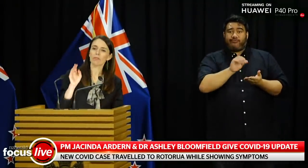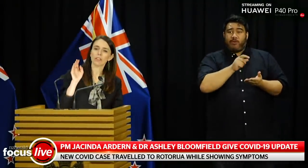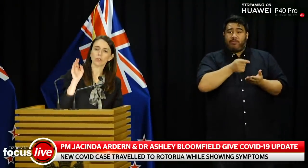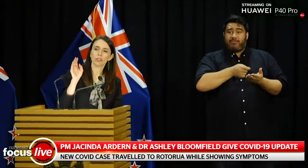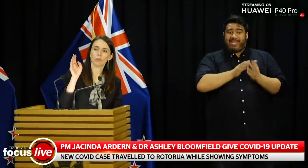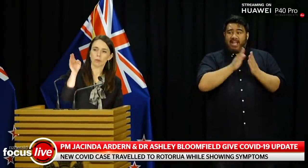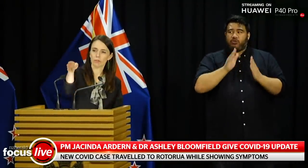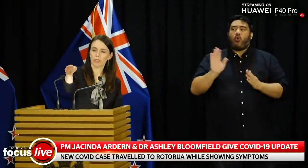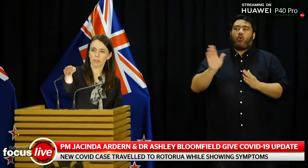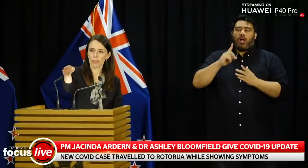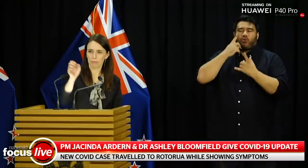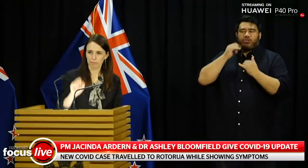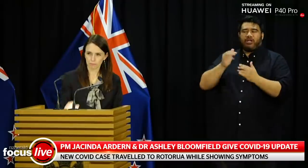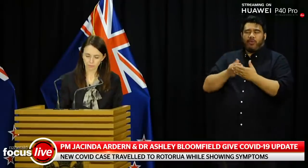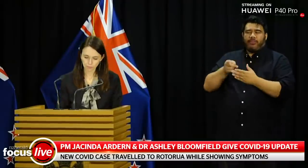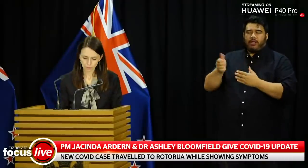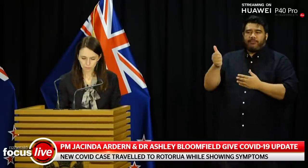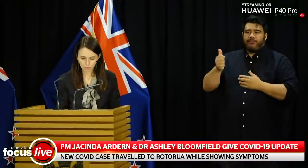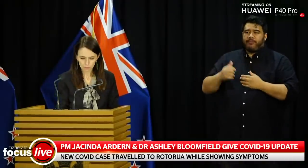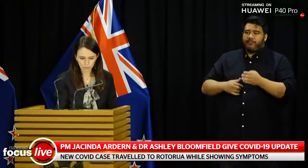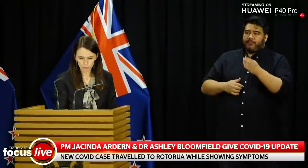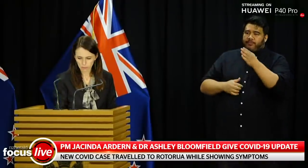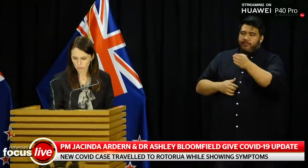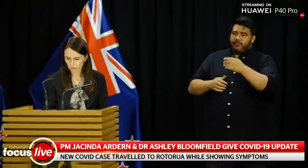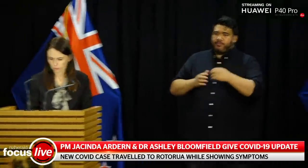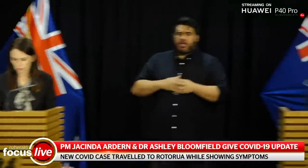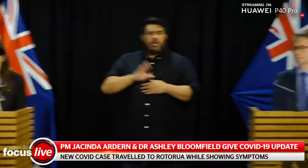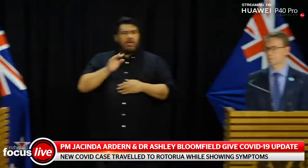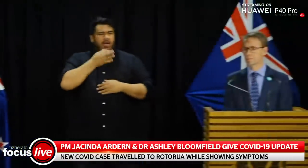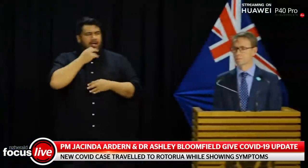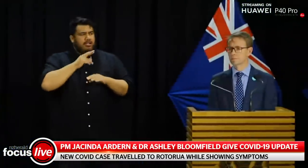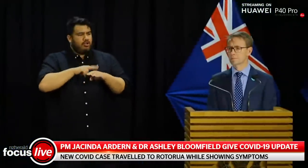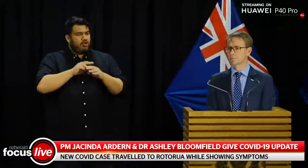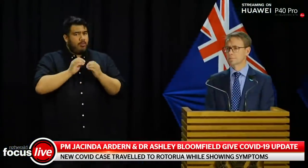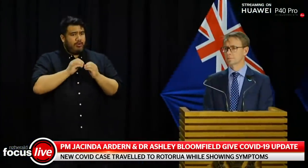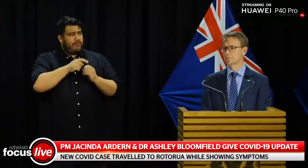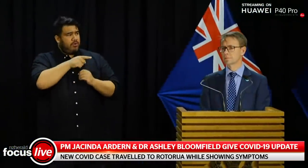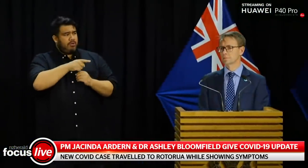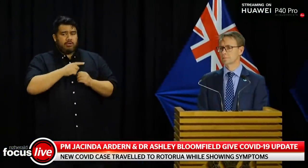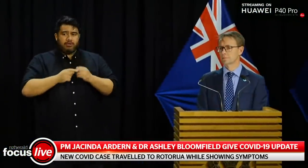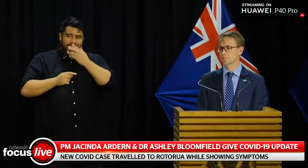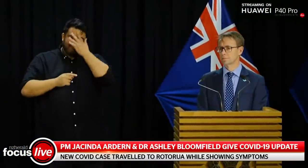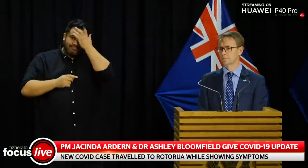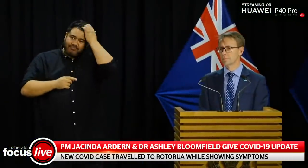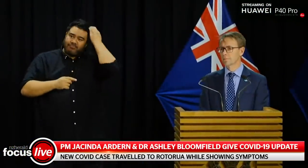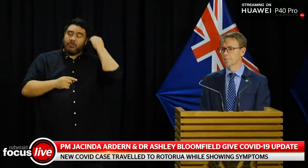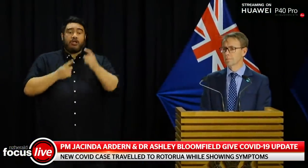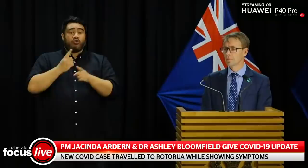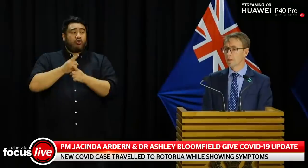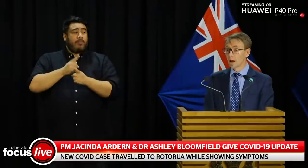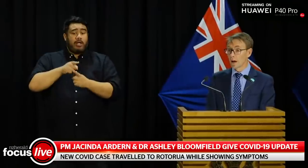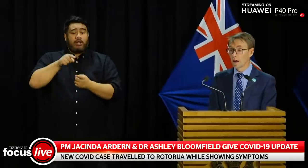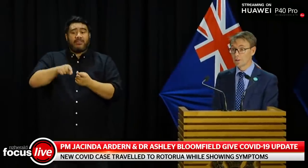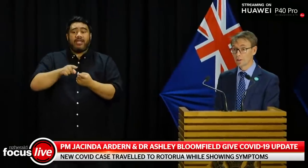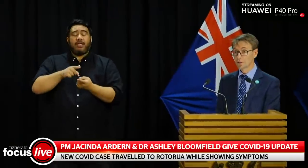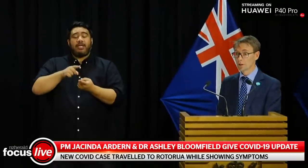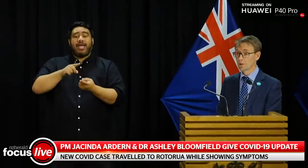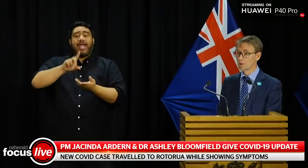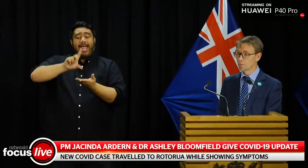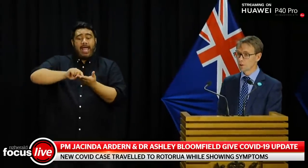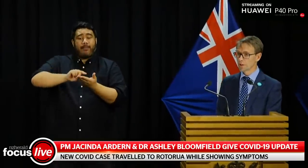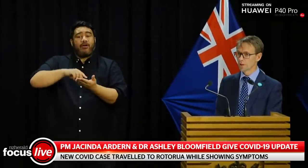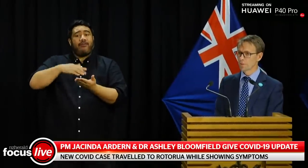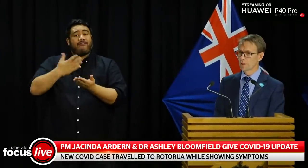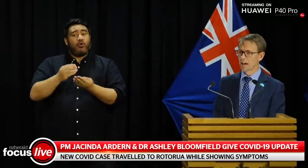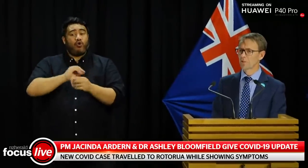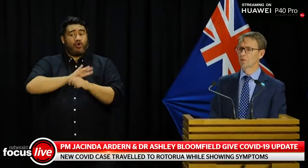Okay, so Dr. Bloomfield, yeah. Dr. Bloomfield, do you have any numbers on whether there's been an upswing in the download or use of the COVID trace rate? Yes, I